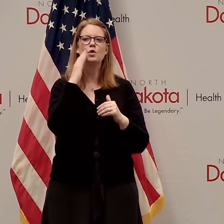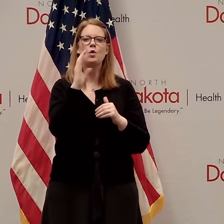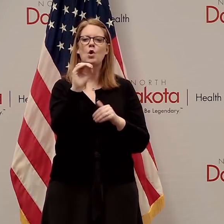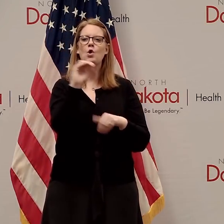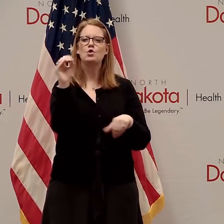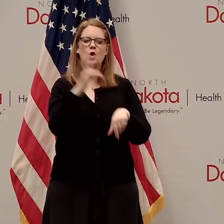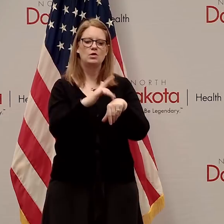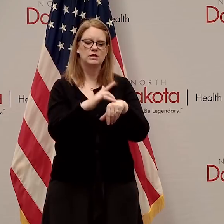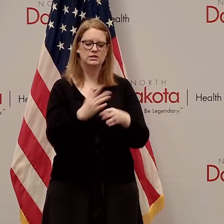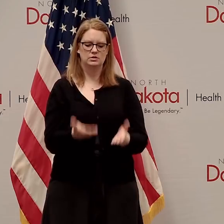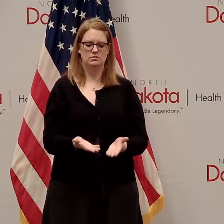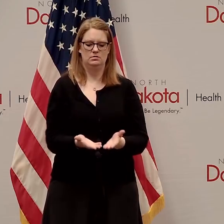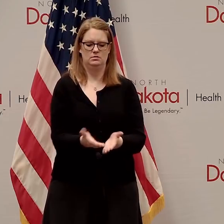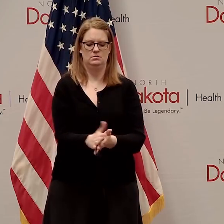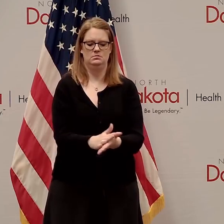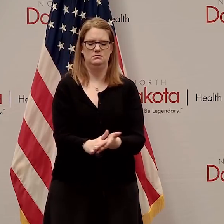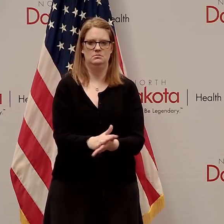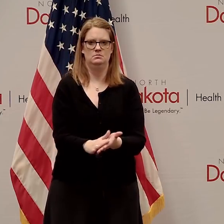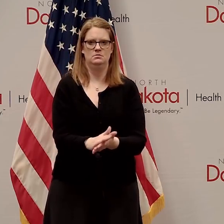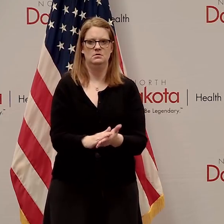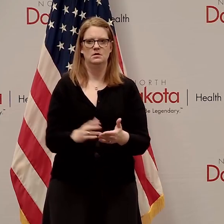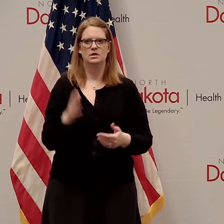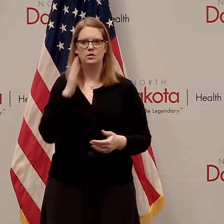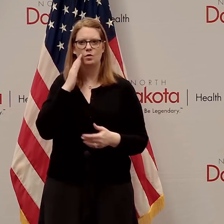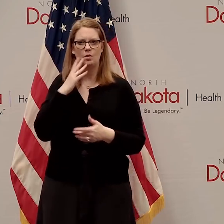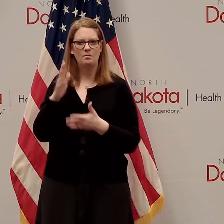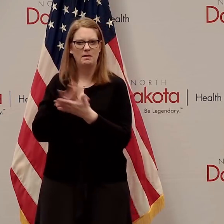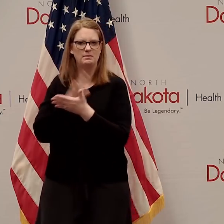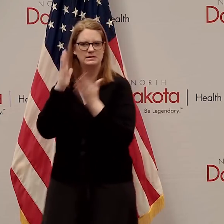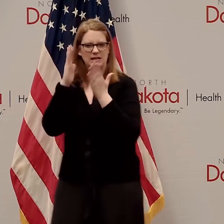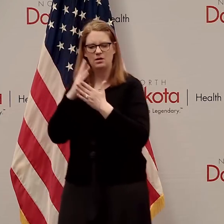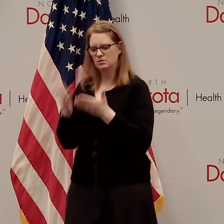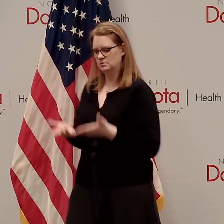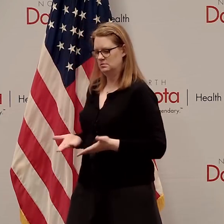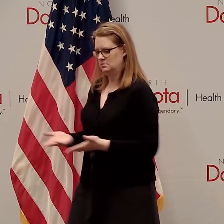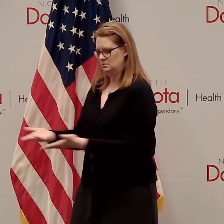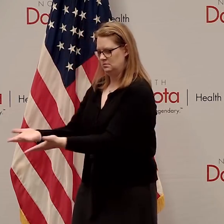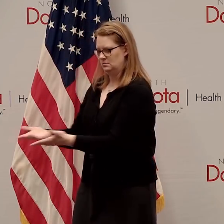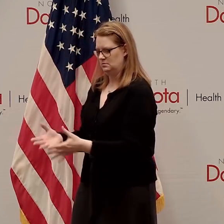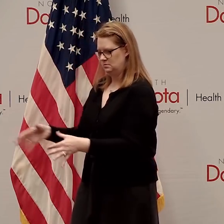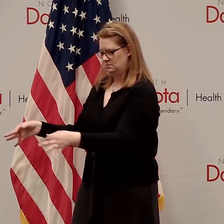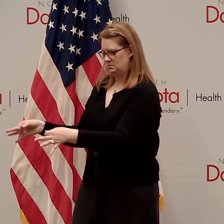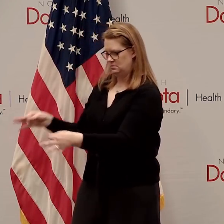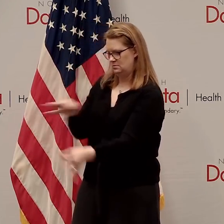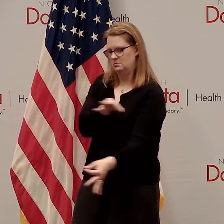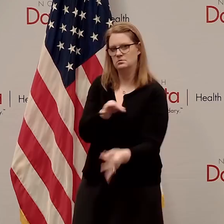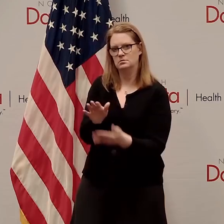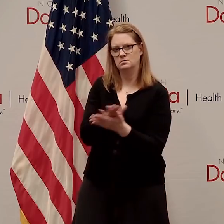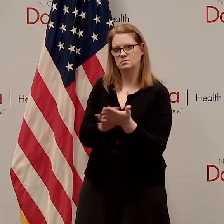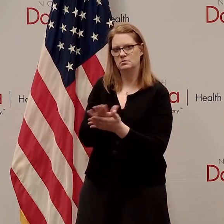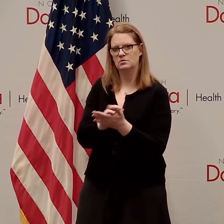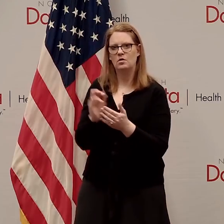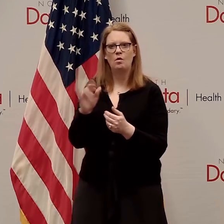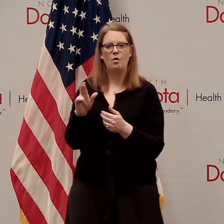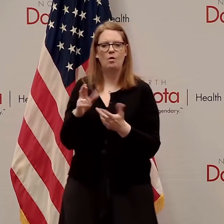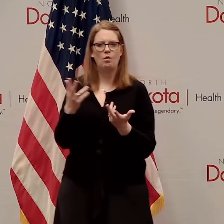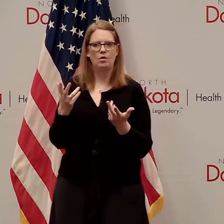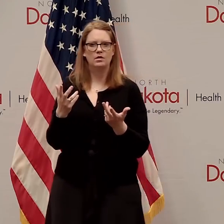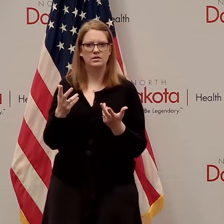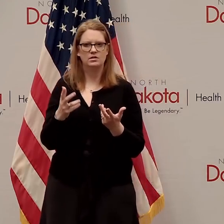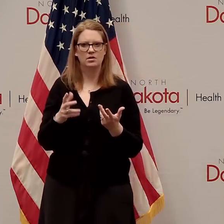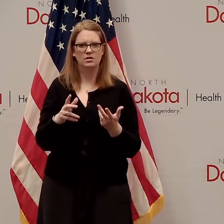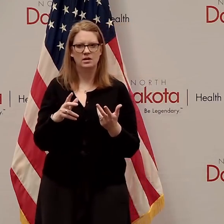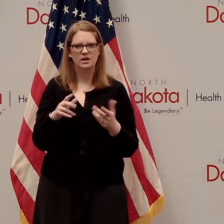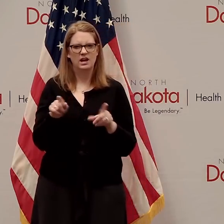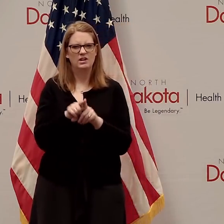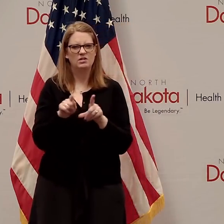dryers, door kicks at places. If those don't exist, creating opportunities for people to use a paper towel so they don't have to grab a handle. Those